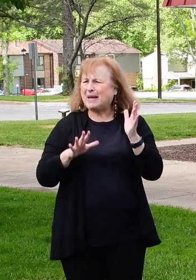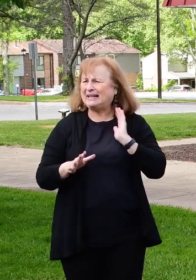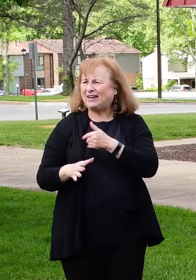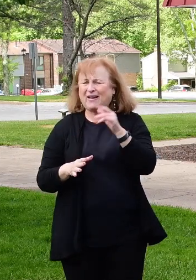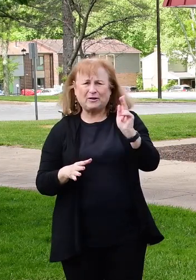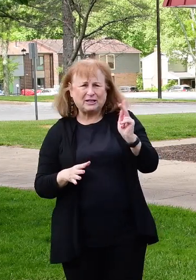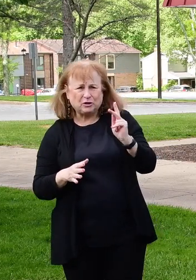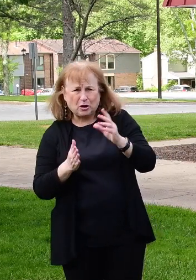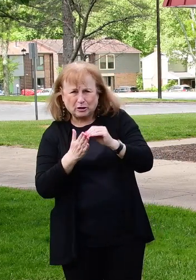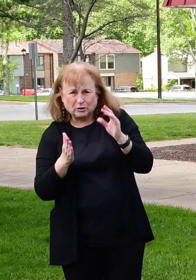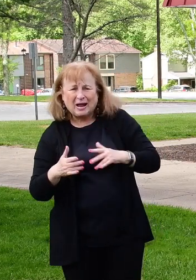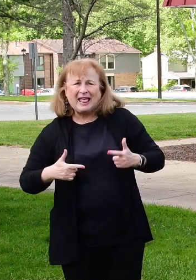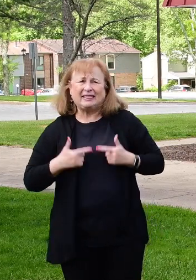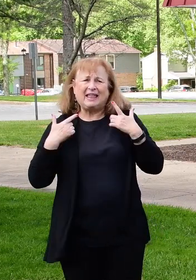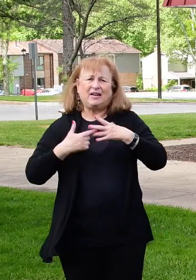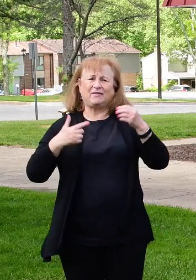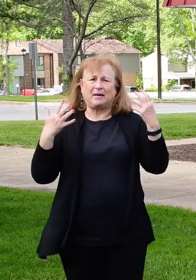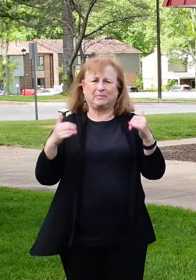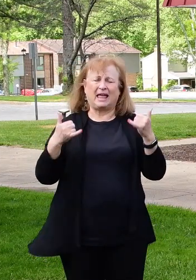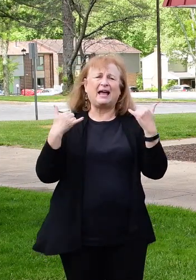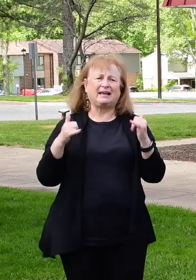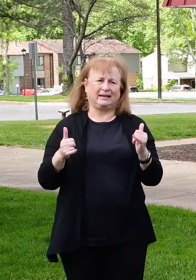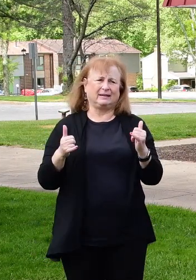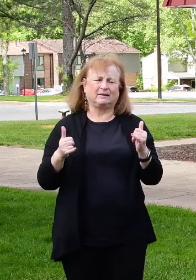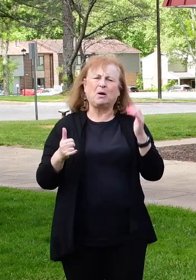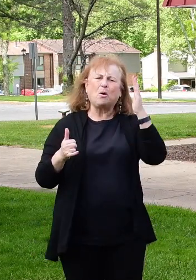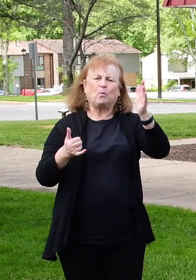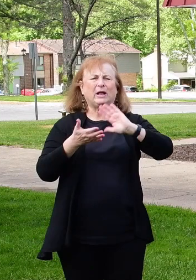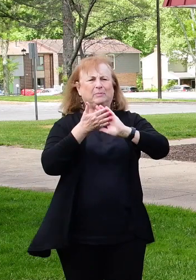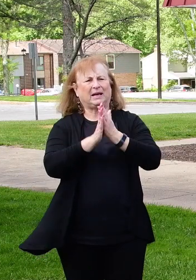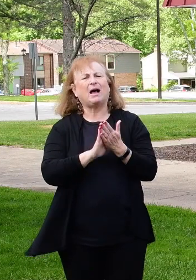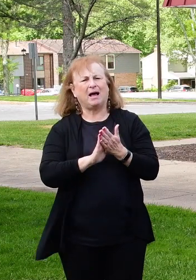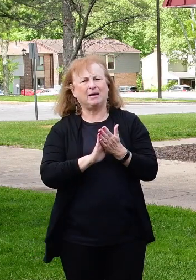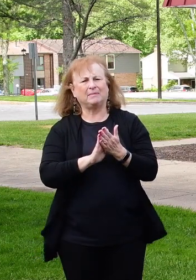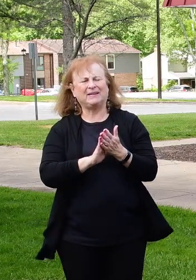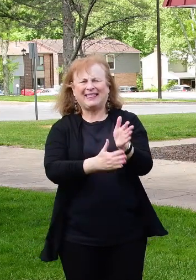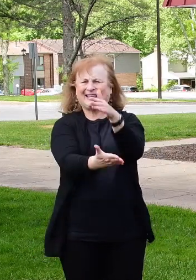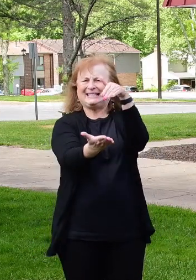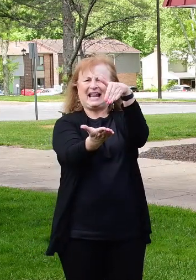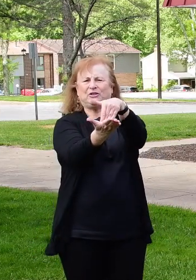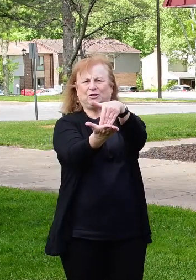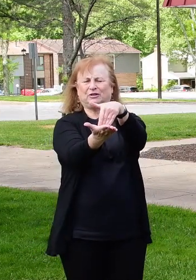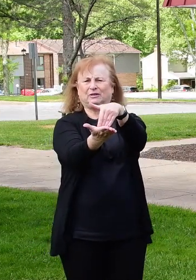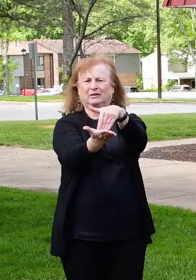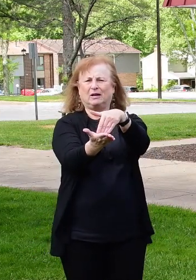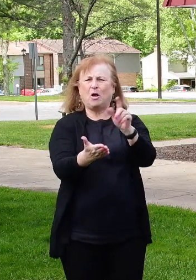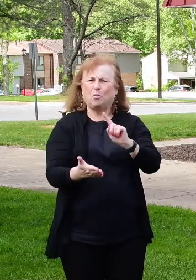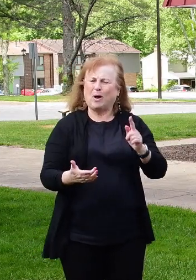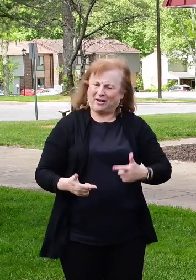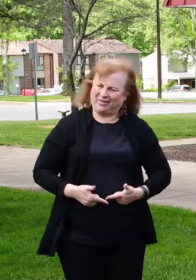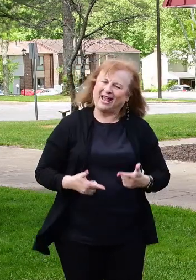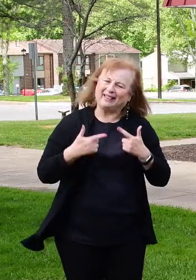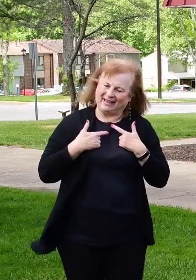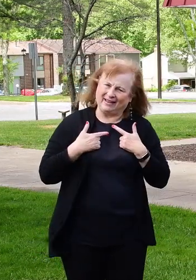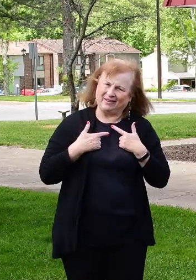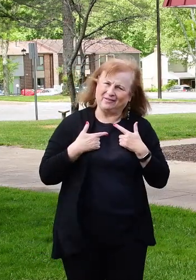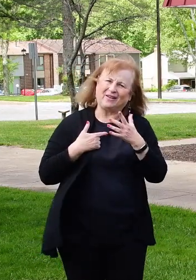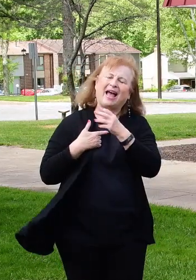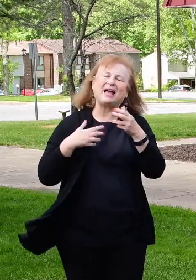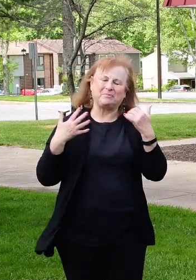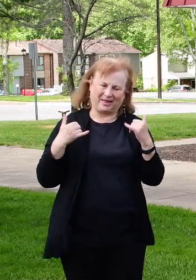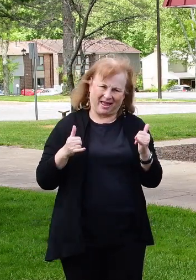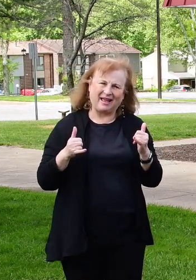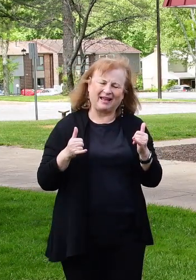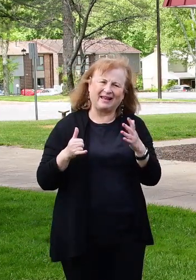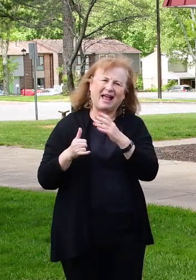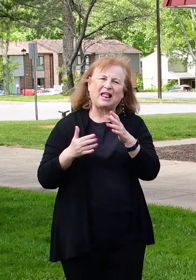our kindergartners live and play, will become the center of where they live and